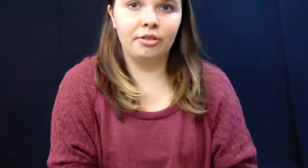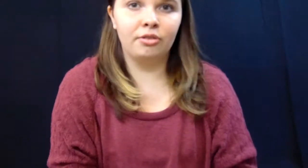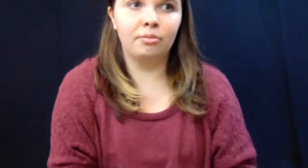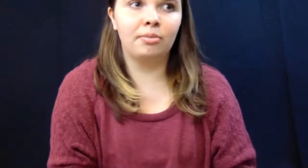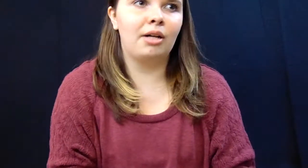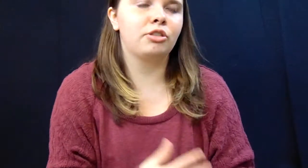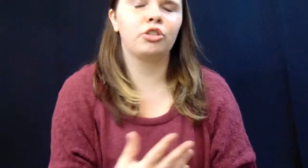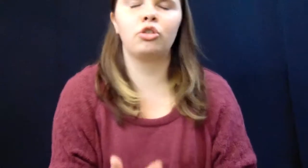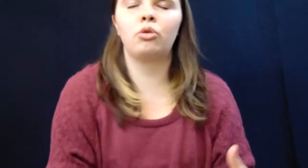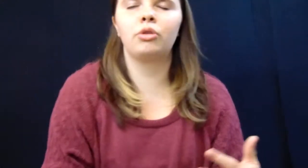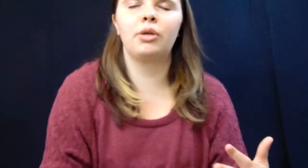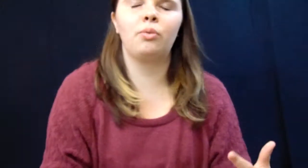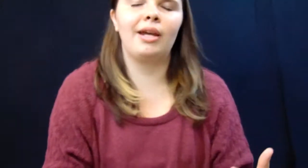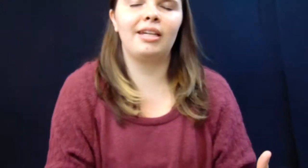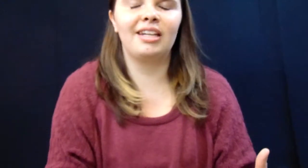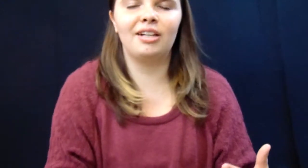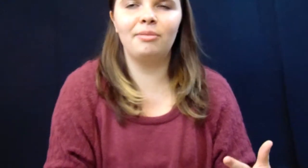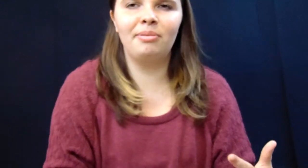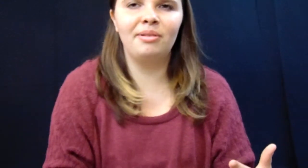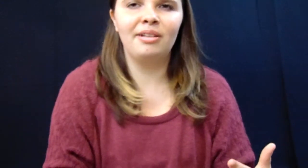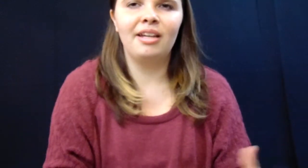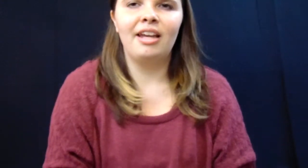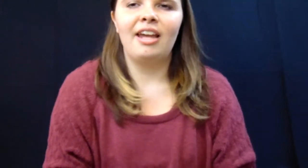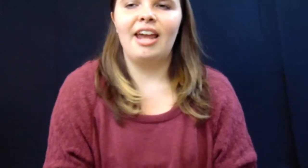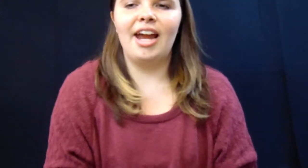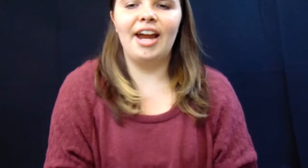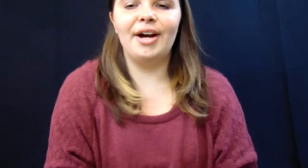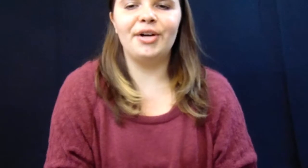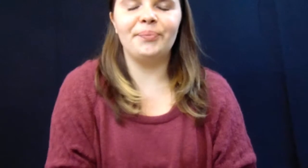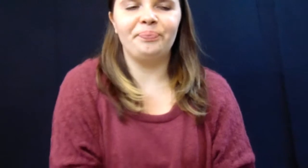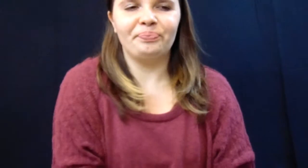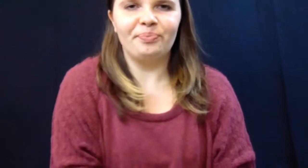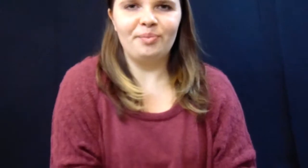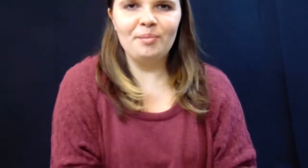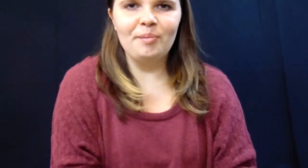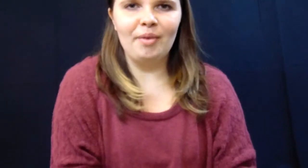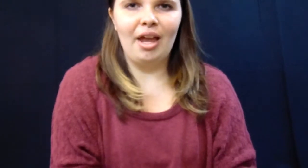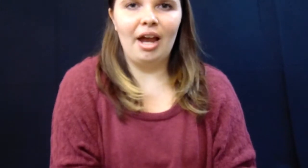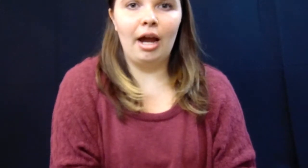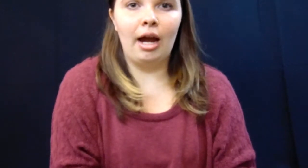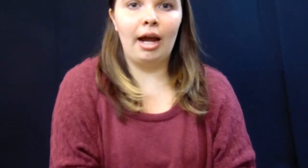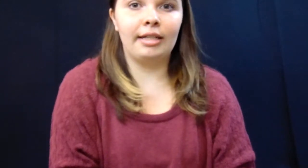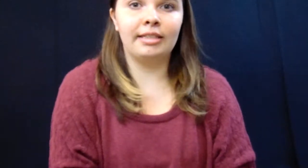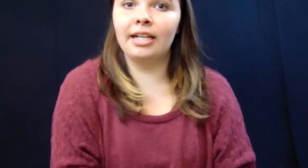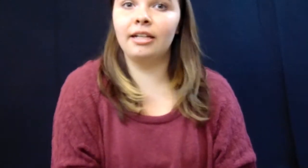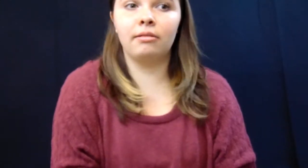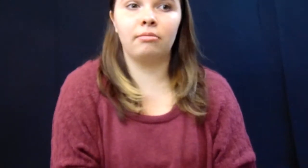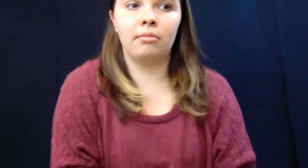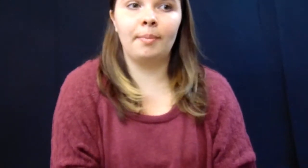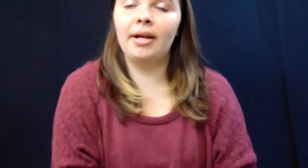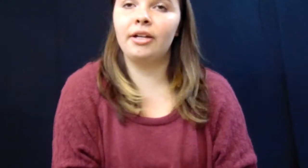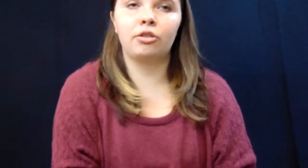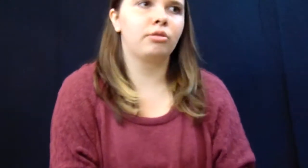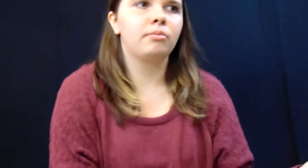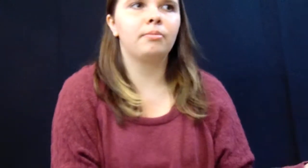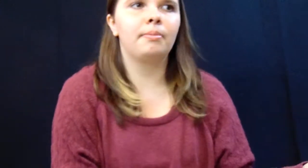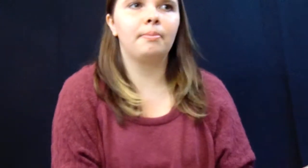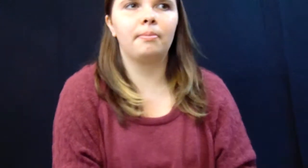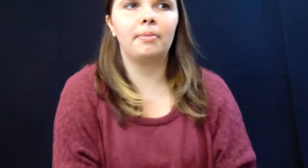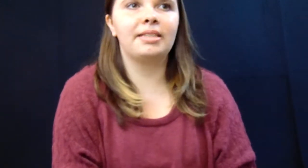bathroom but I was slowly waking up and I stayed in my bed or my